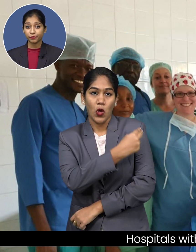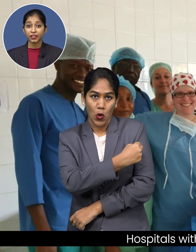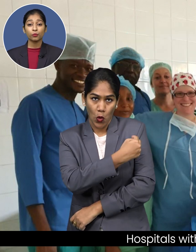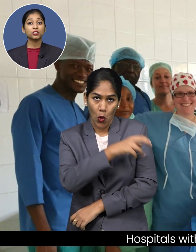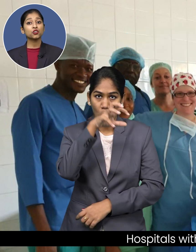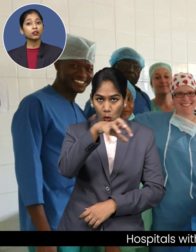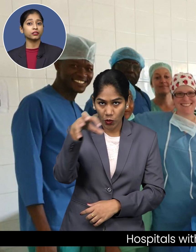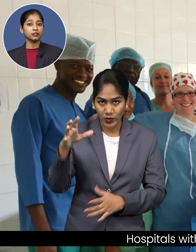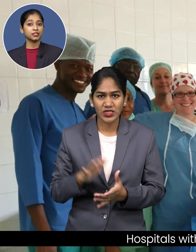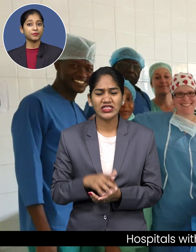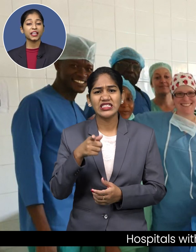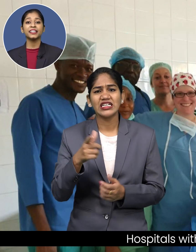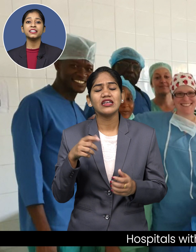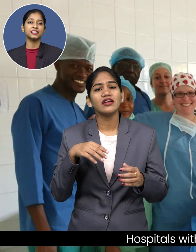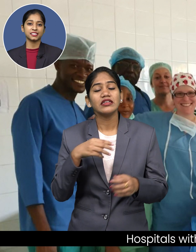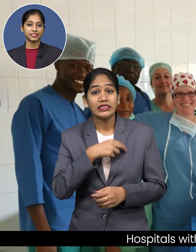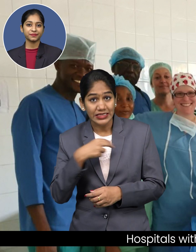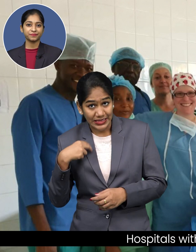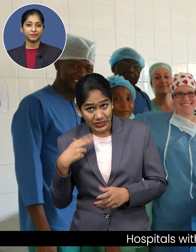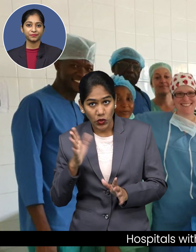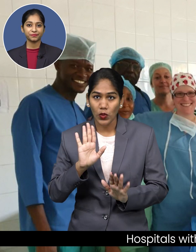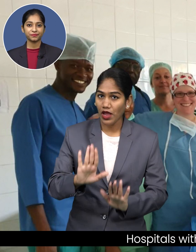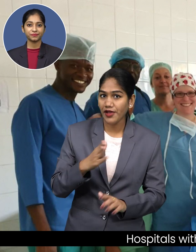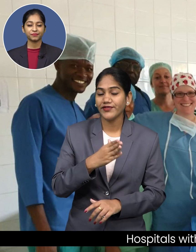Hospitals with doctors and nurse.